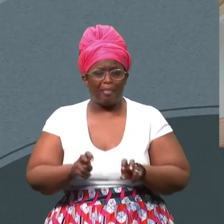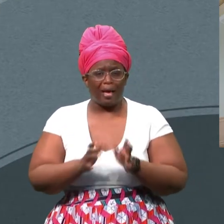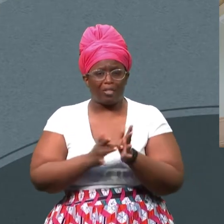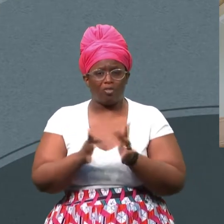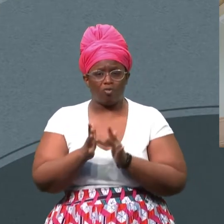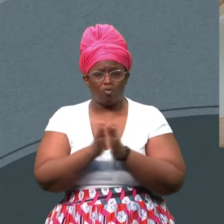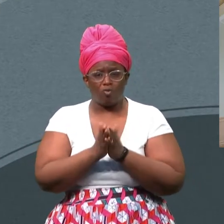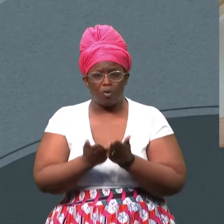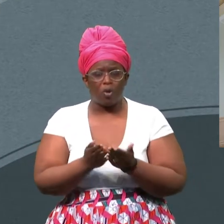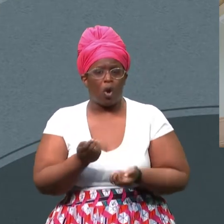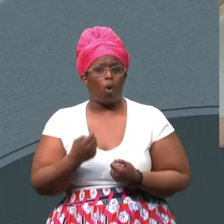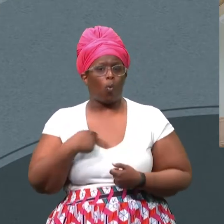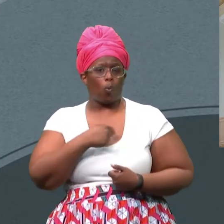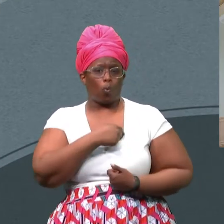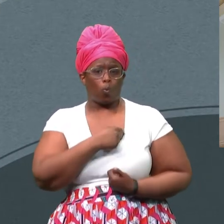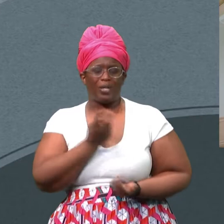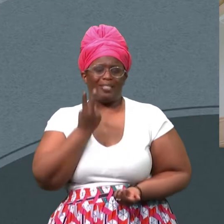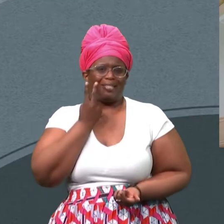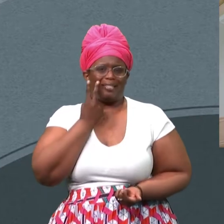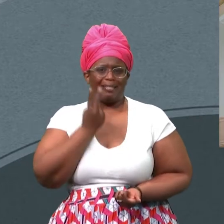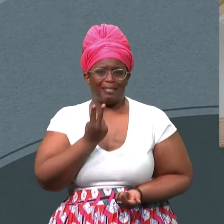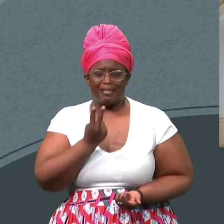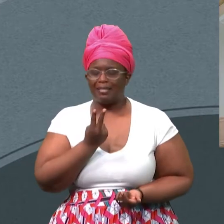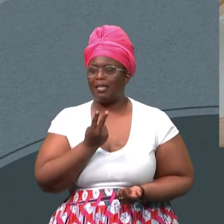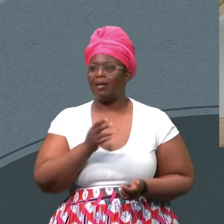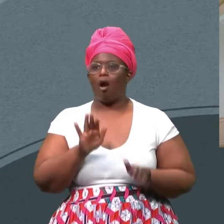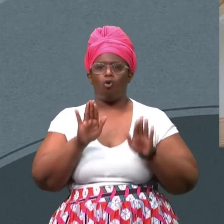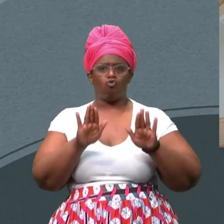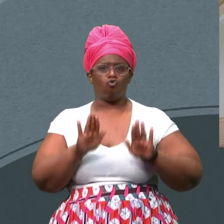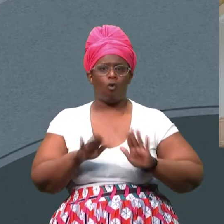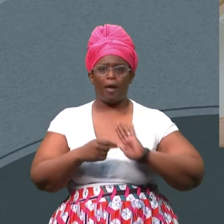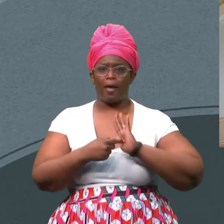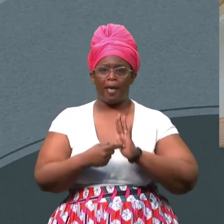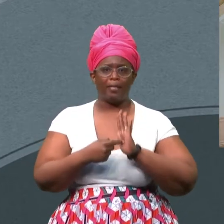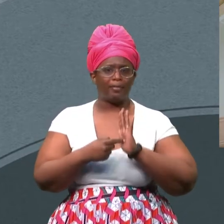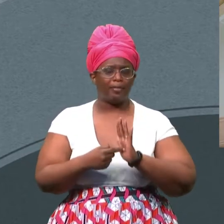we see no greater example in the scriptures